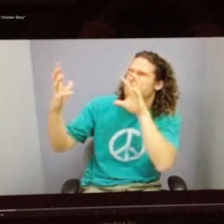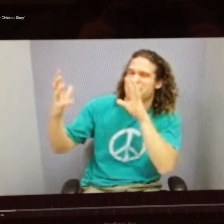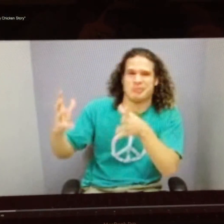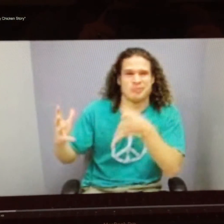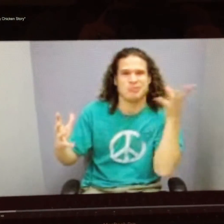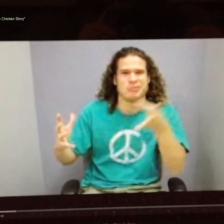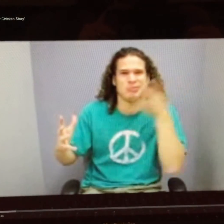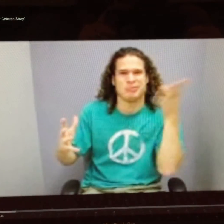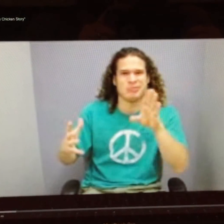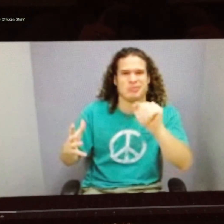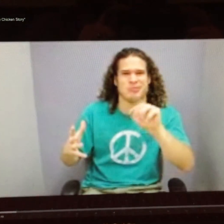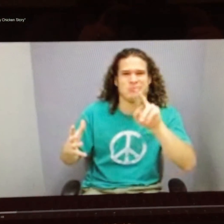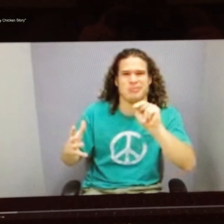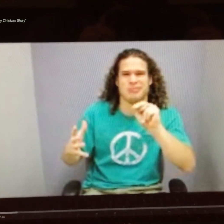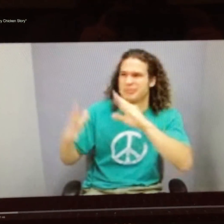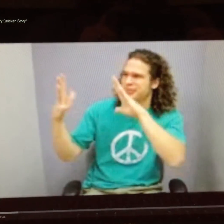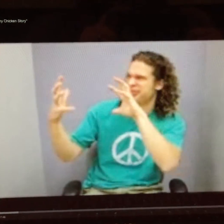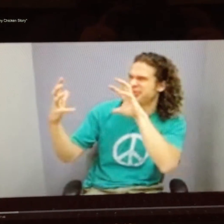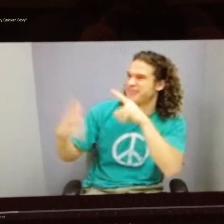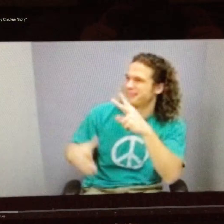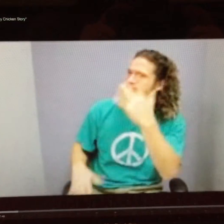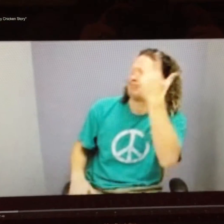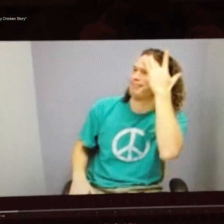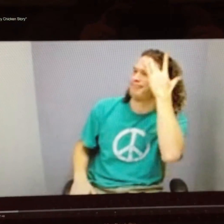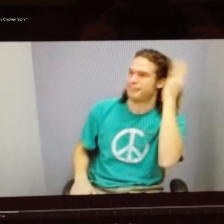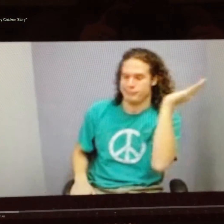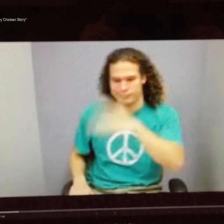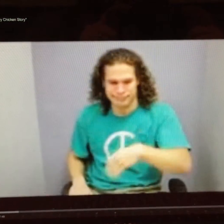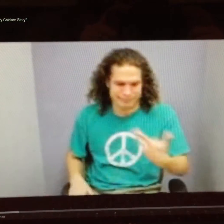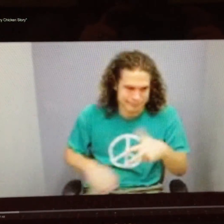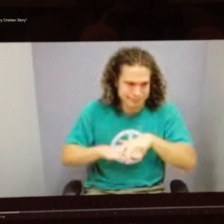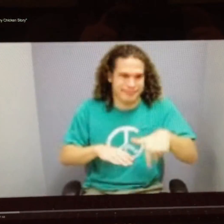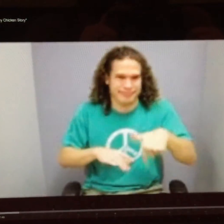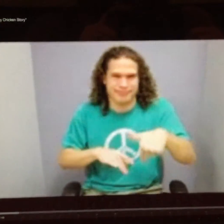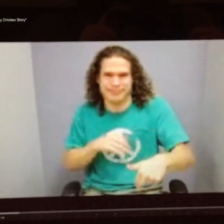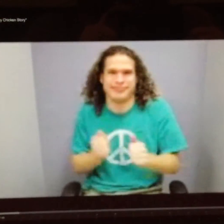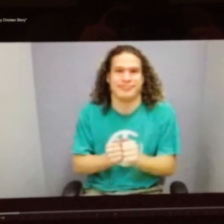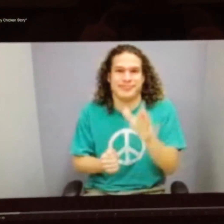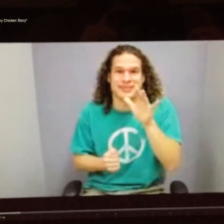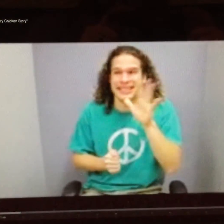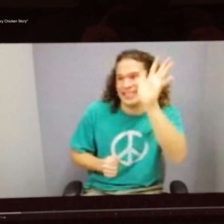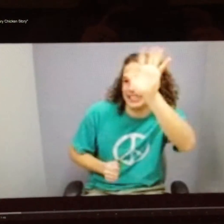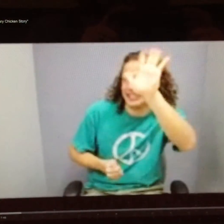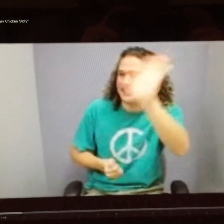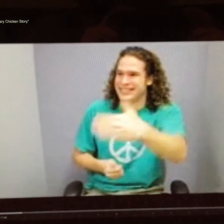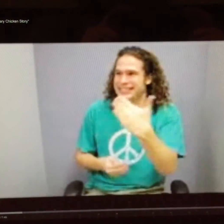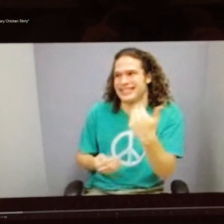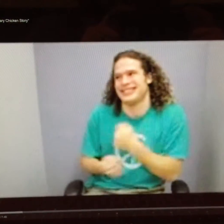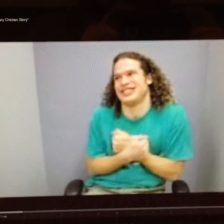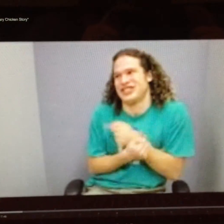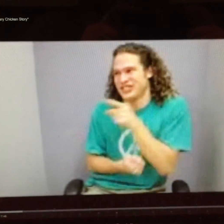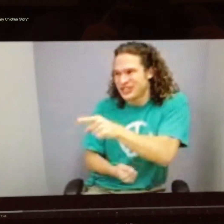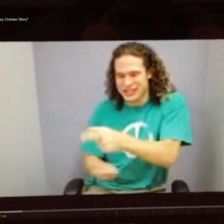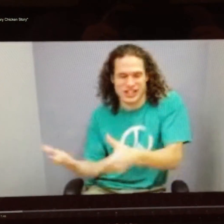arrived to her uncle's house, and it looked kind of weird, but she got out of the car and